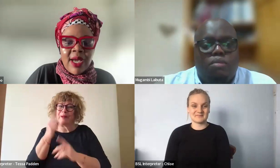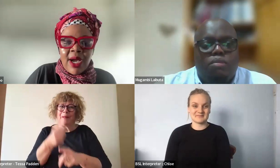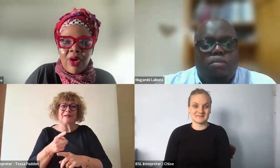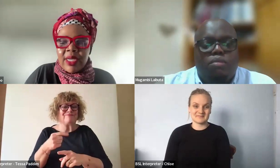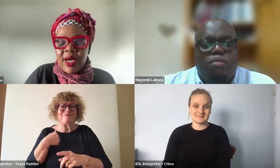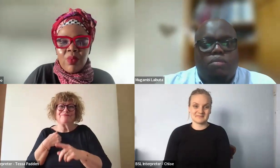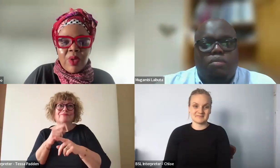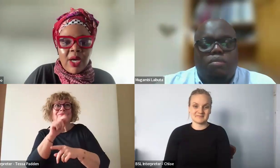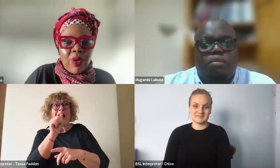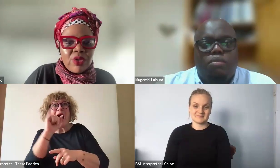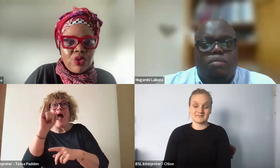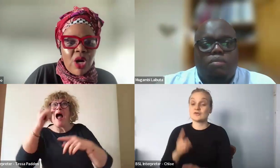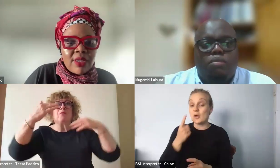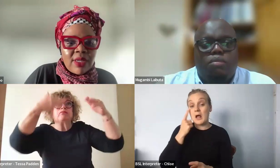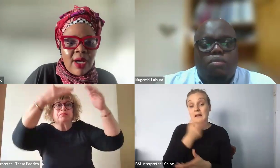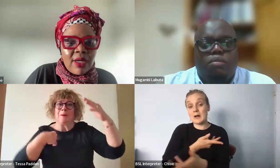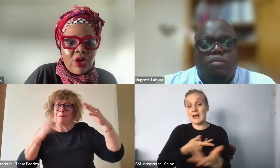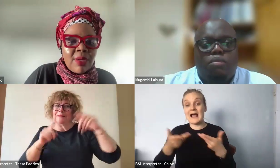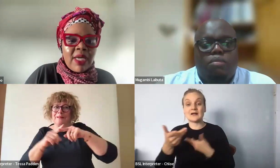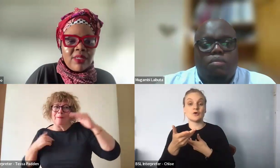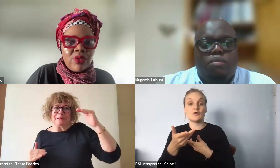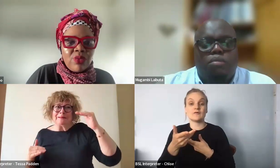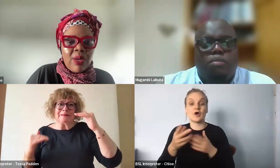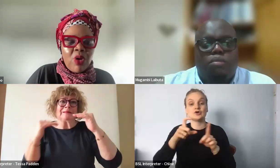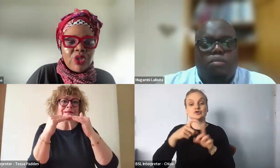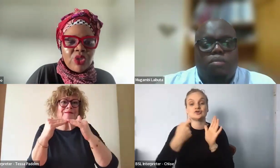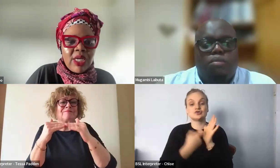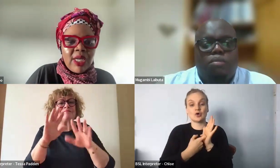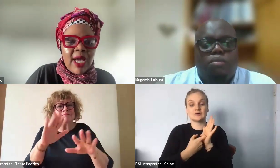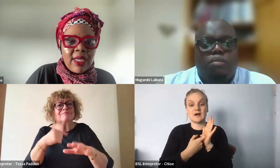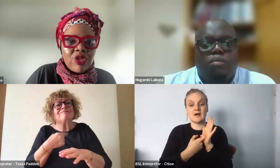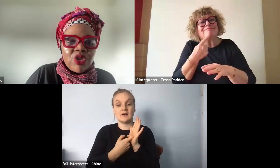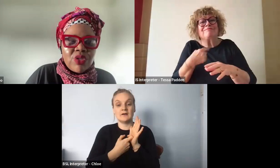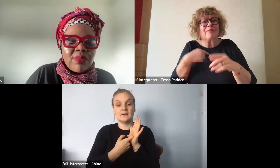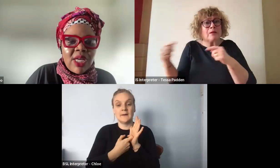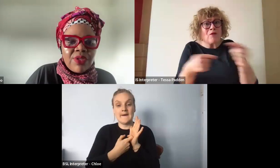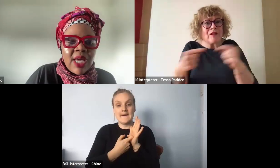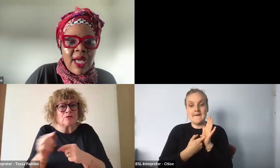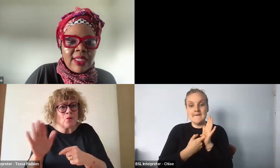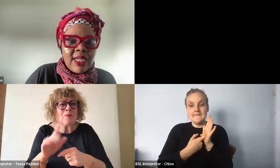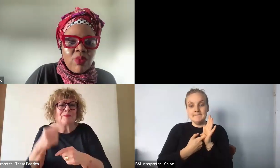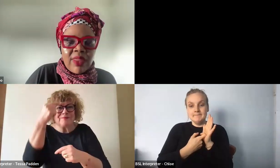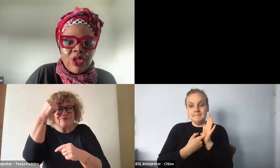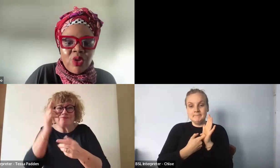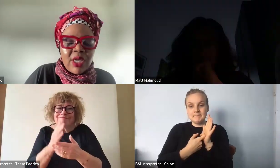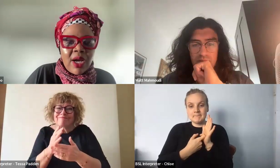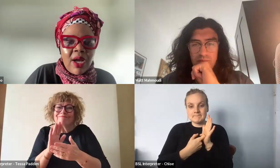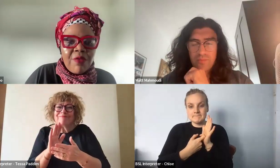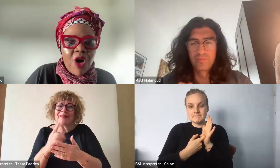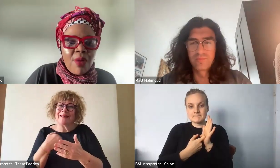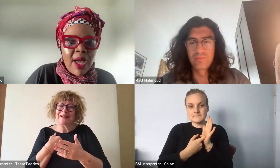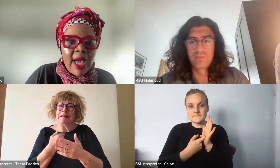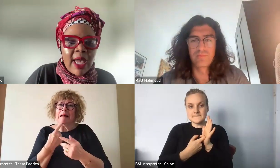panelists. And right now we are going to ask Dr. Matt to come on screen and introduce themselves, tell us where they're